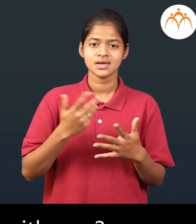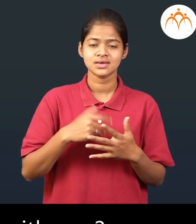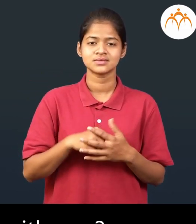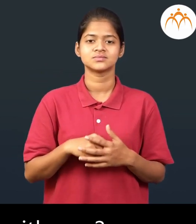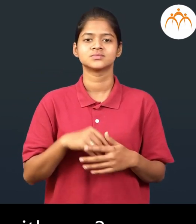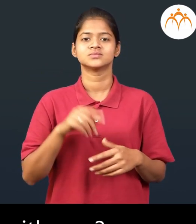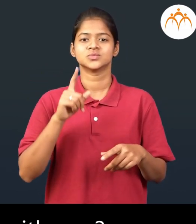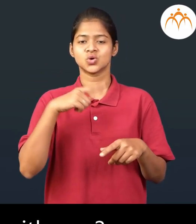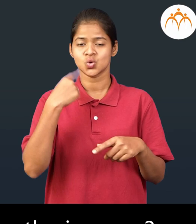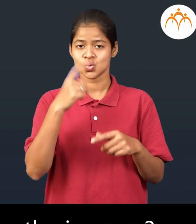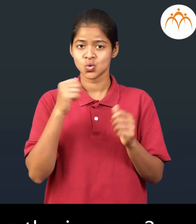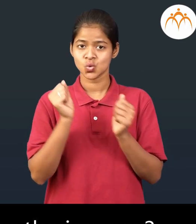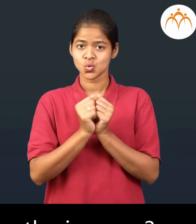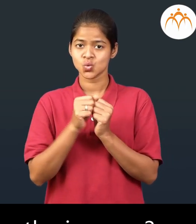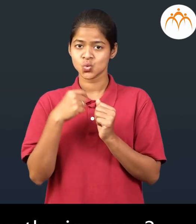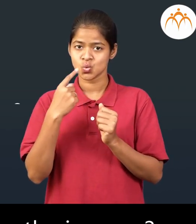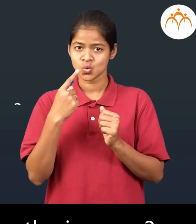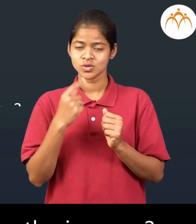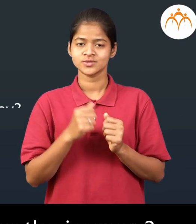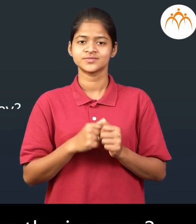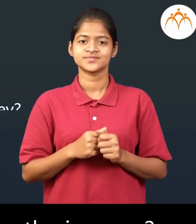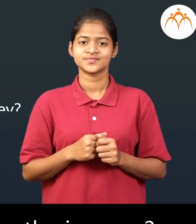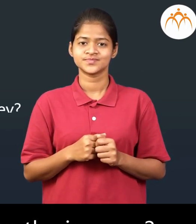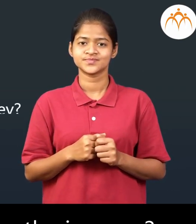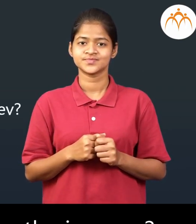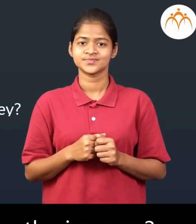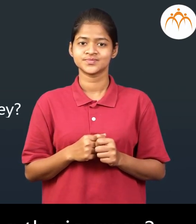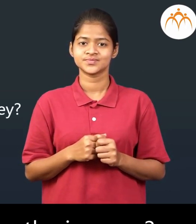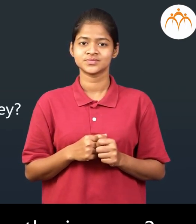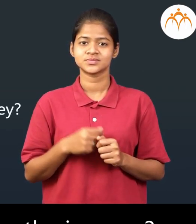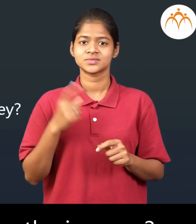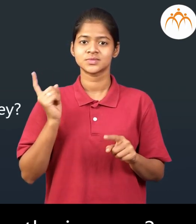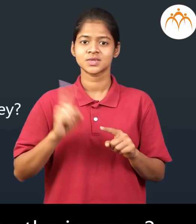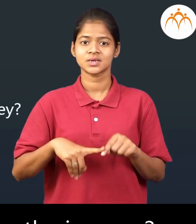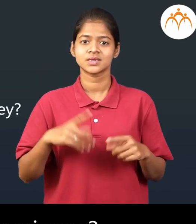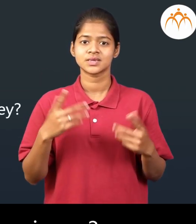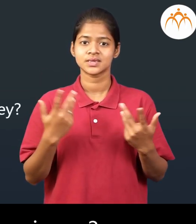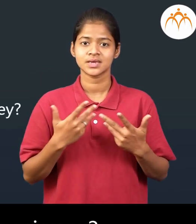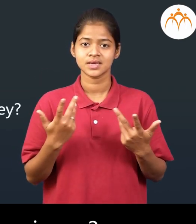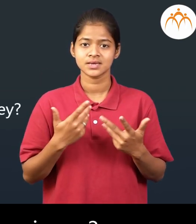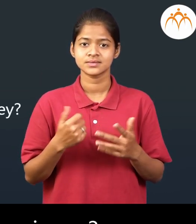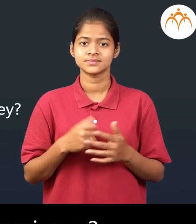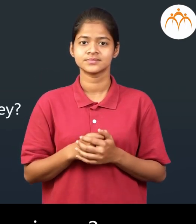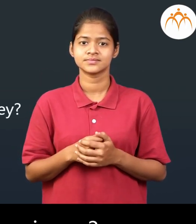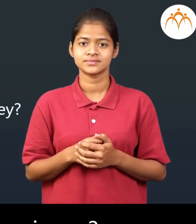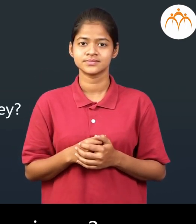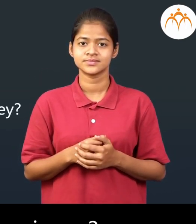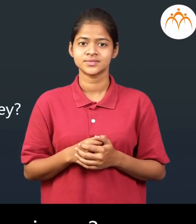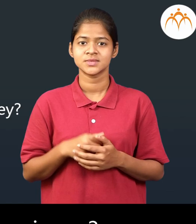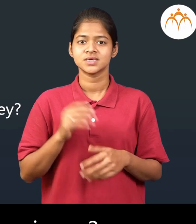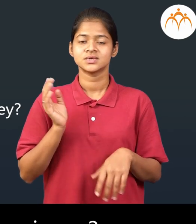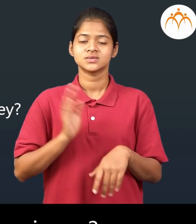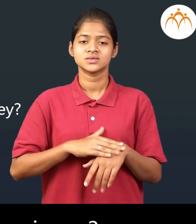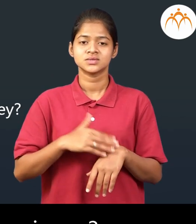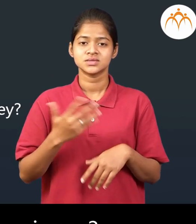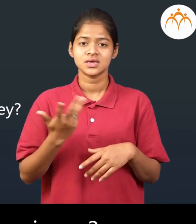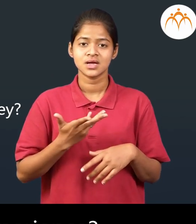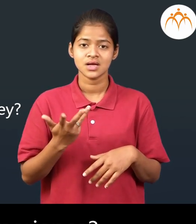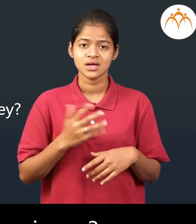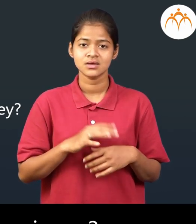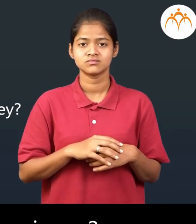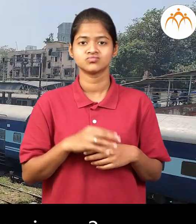were going with you? What happened during the journey? How was this experience?